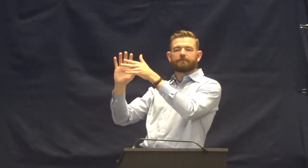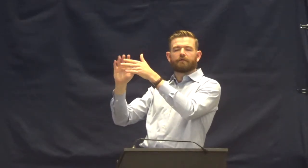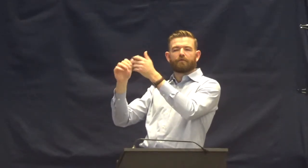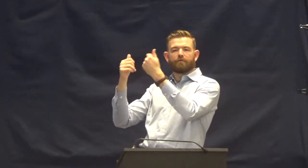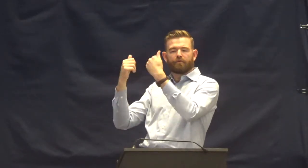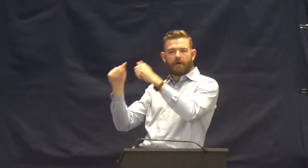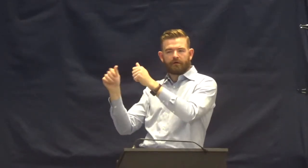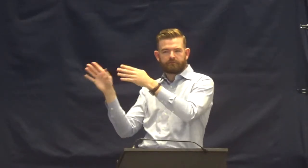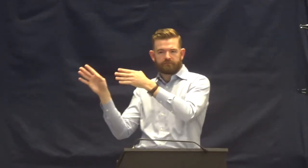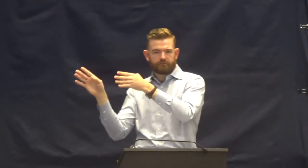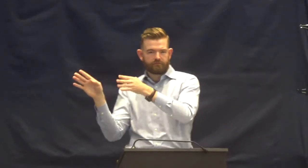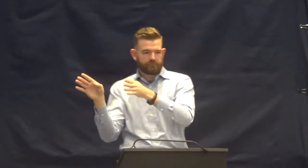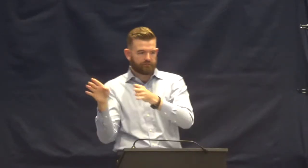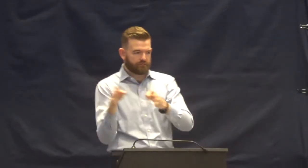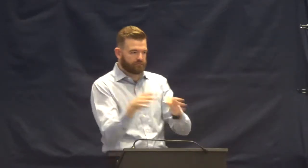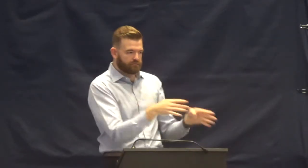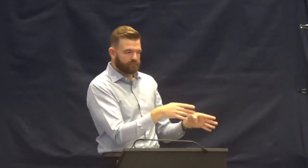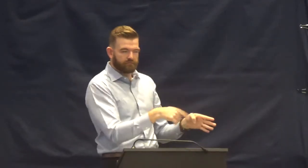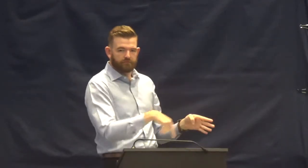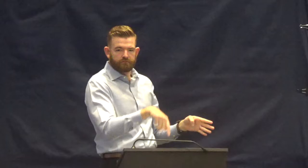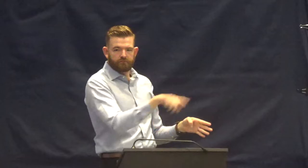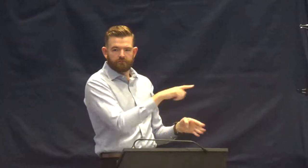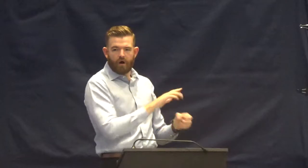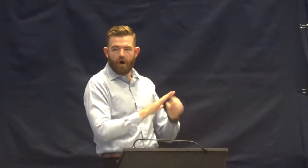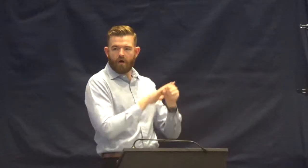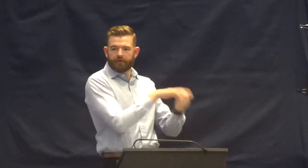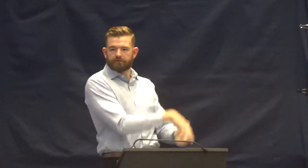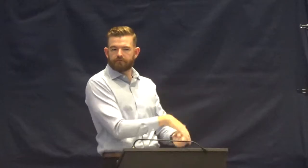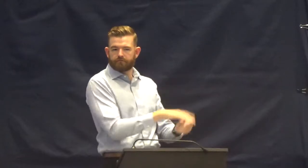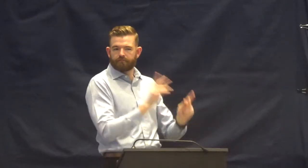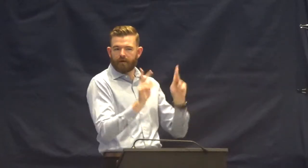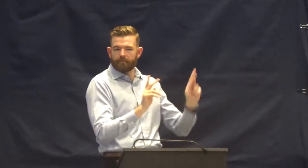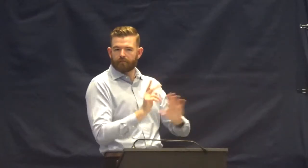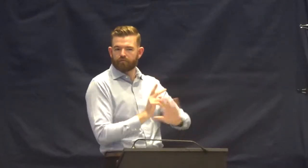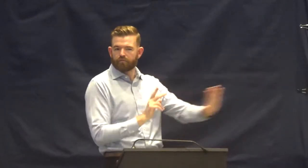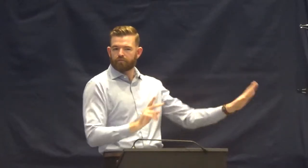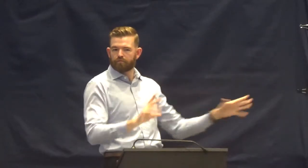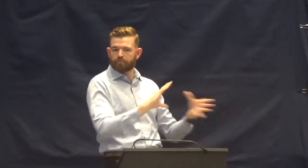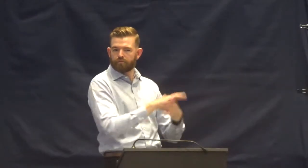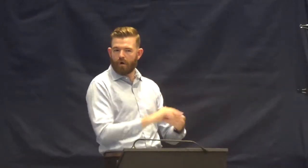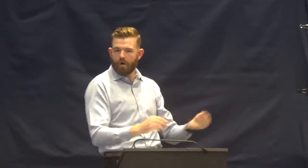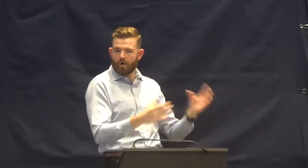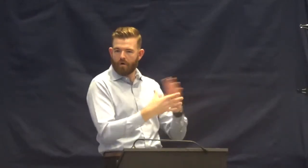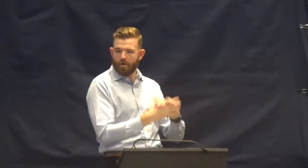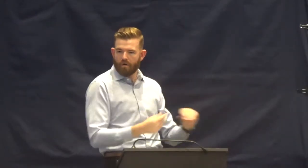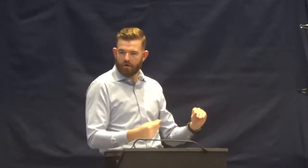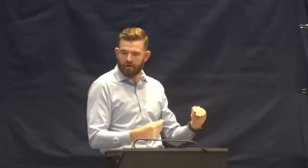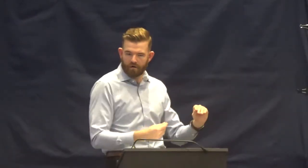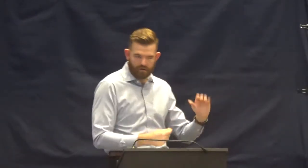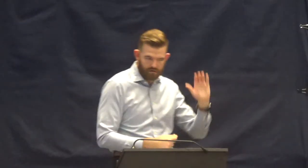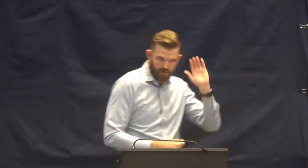aid. And I want to challenge us to try and look at the story of the